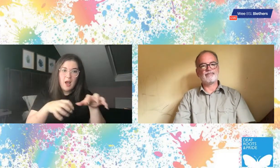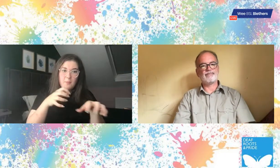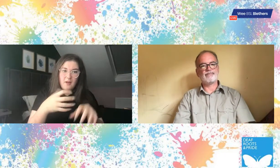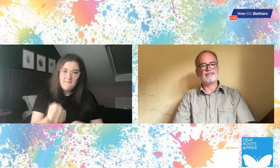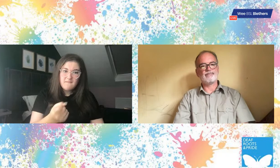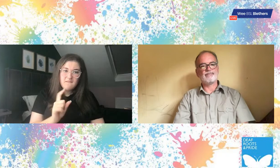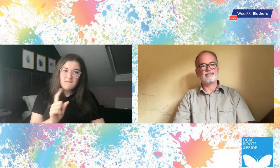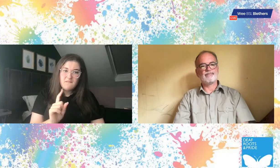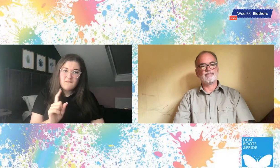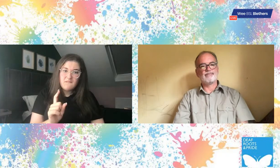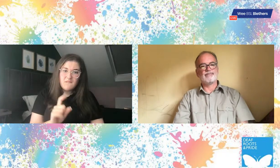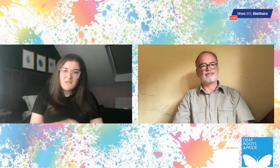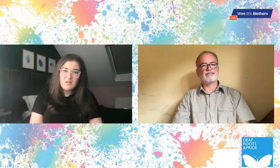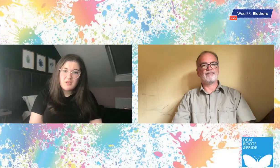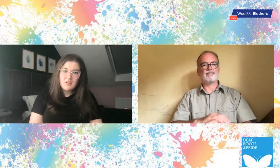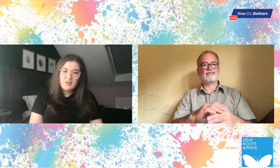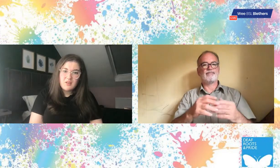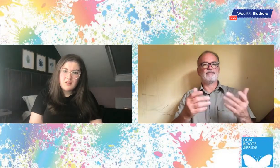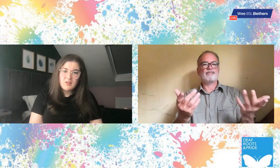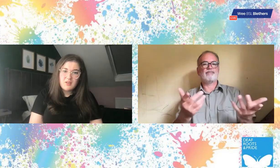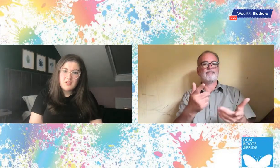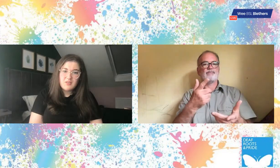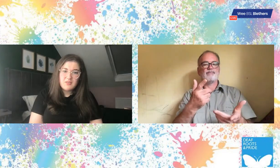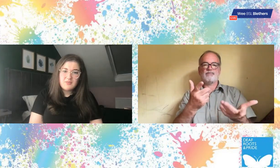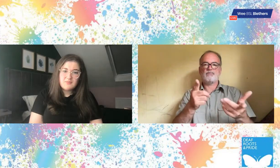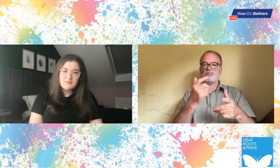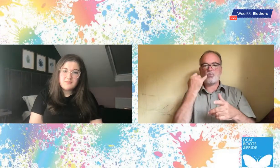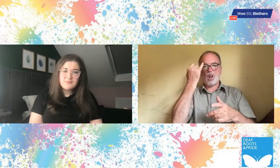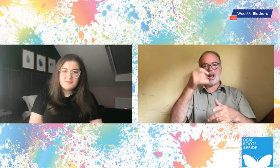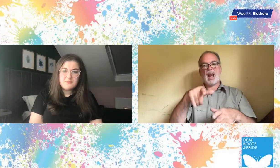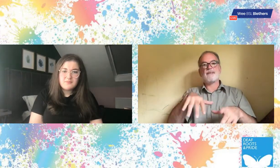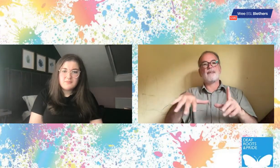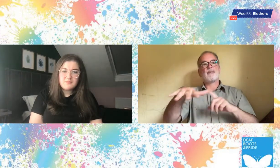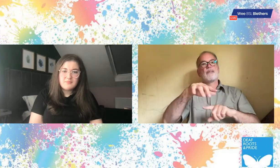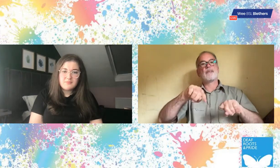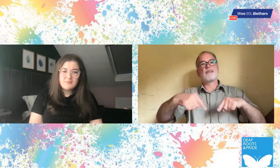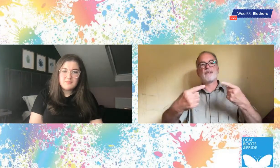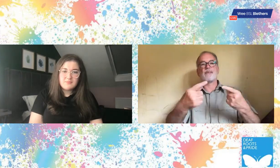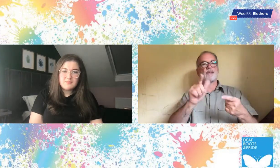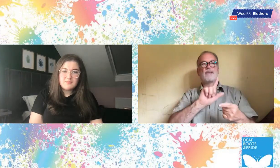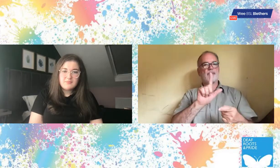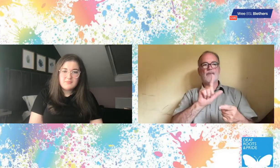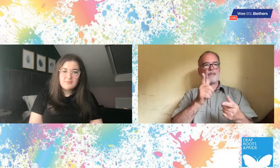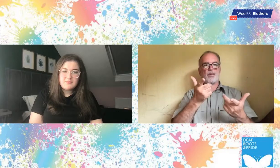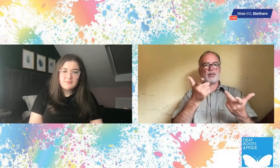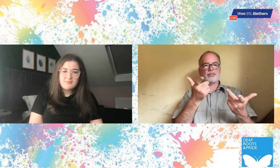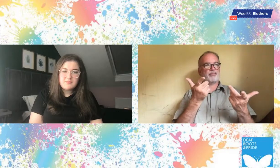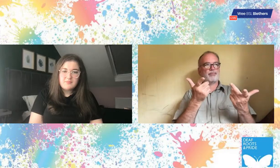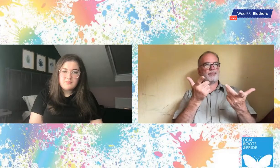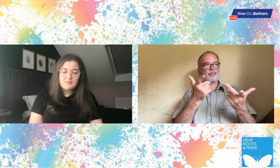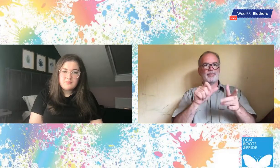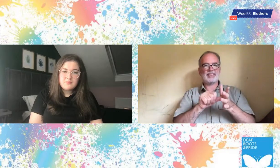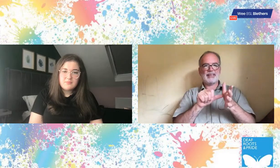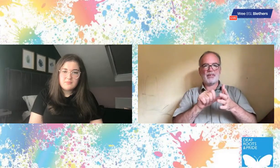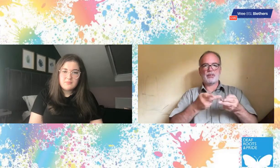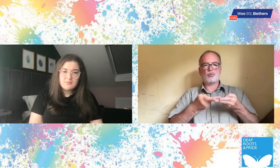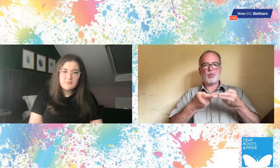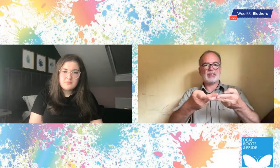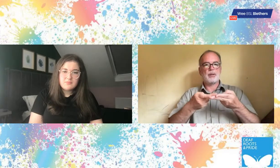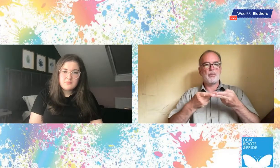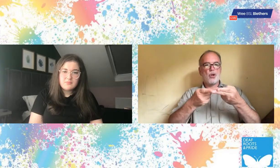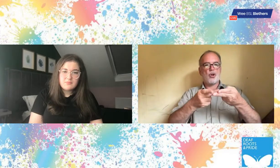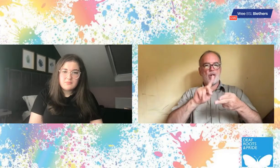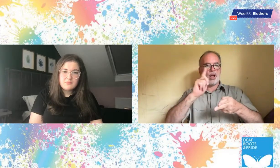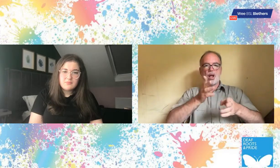know. I wonder, John, if you had any challenges with any of your animals in the park?